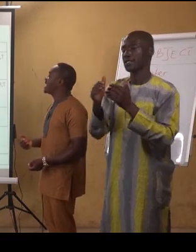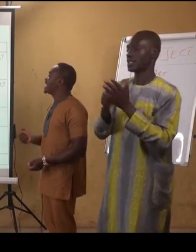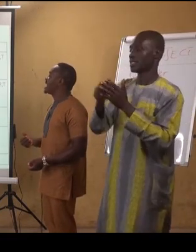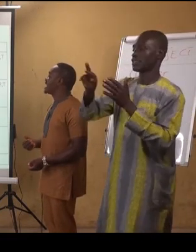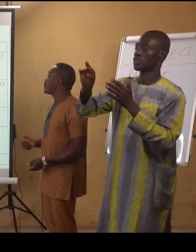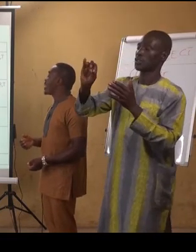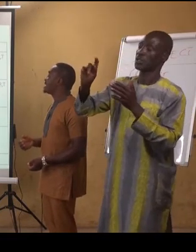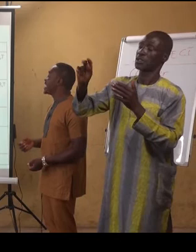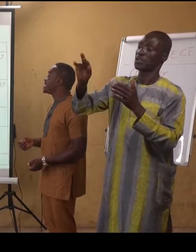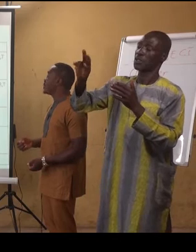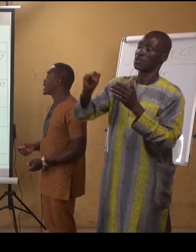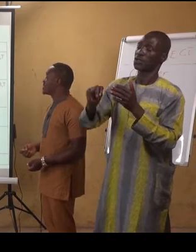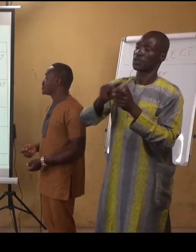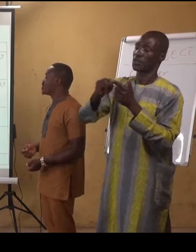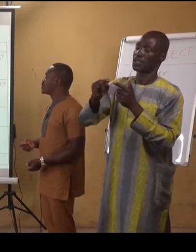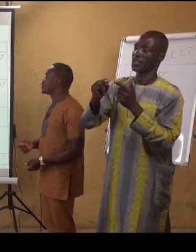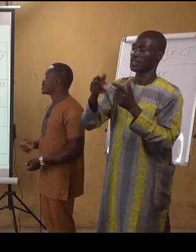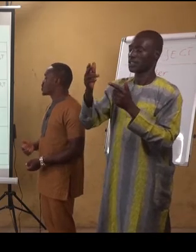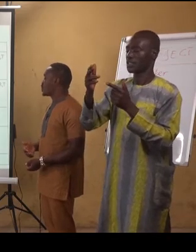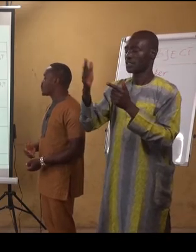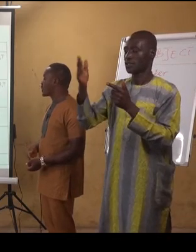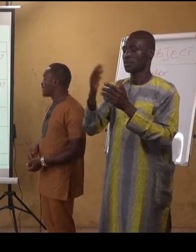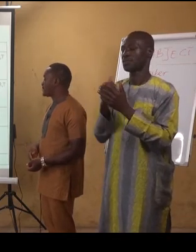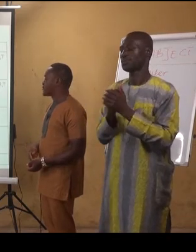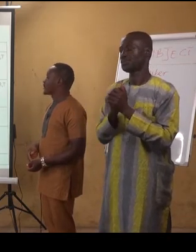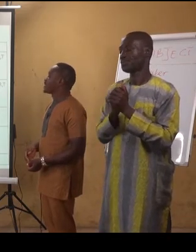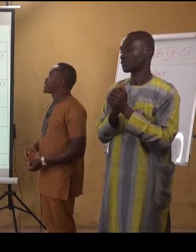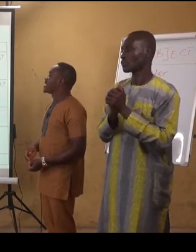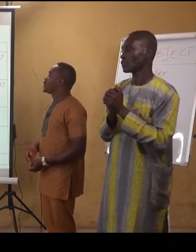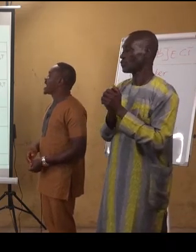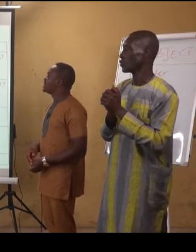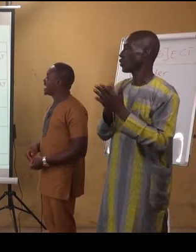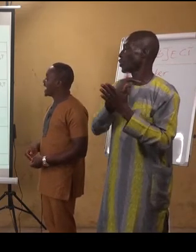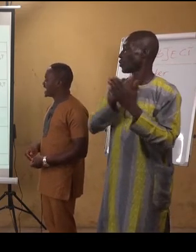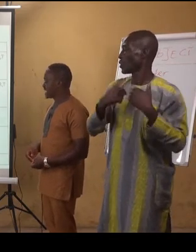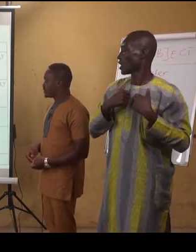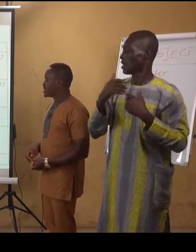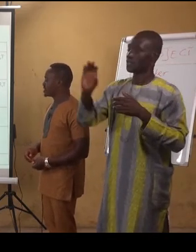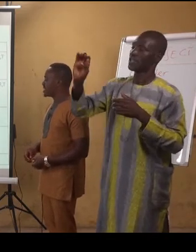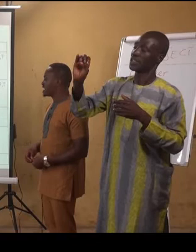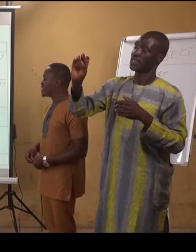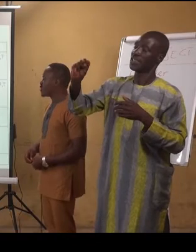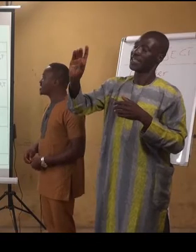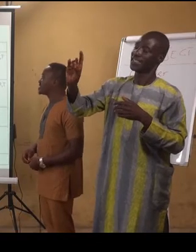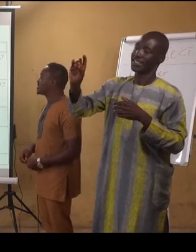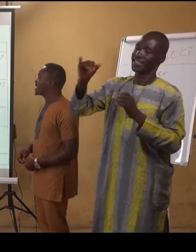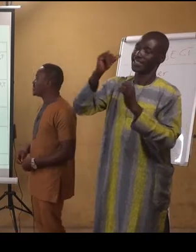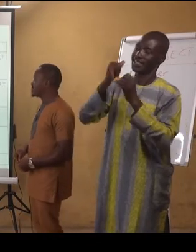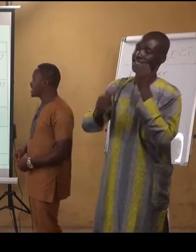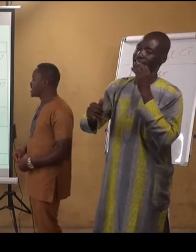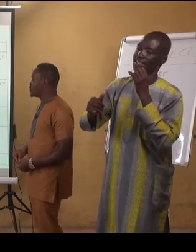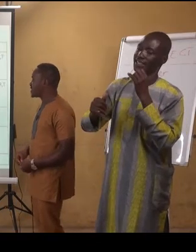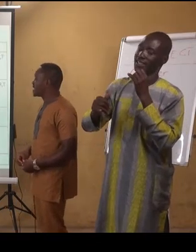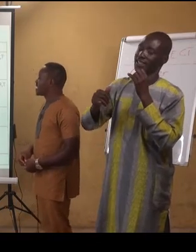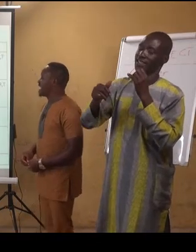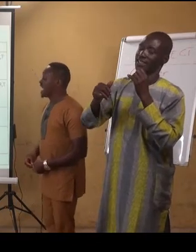when there is a branch to the subprogram. Then we have the end, which is the final one, the final